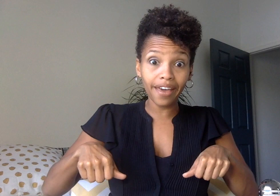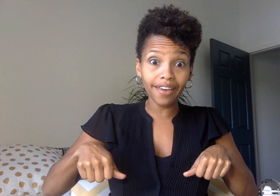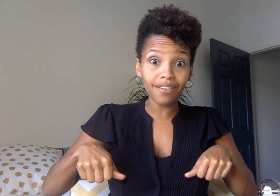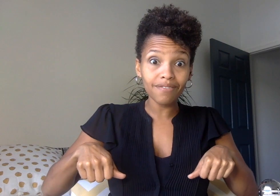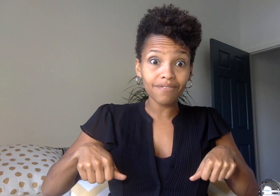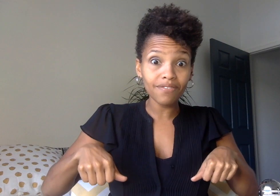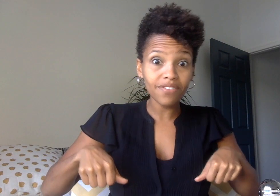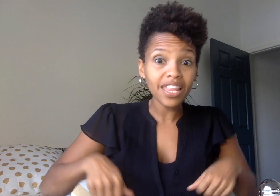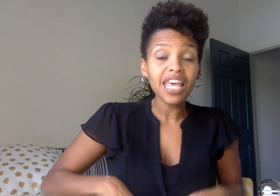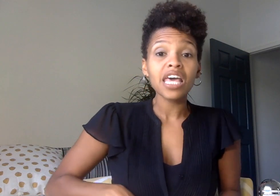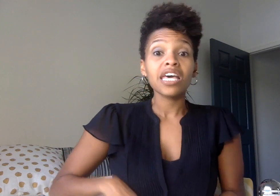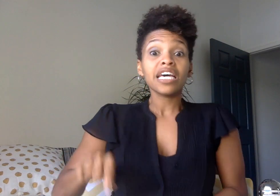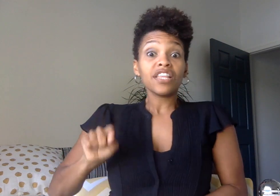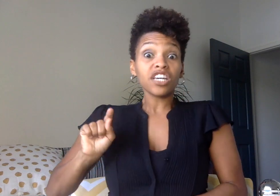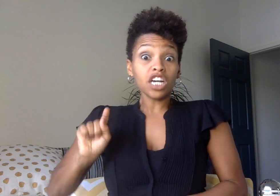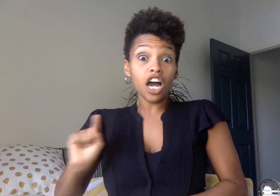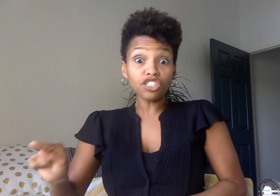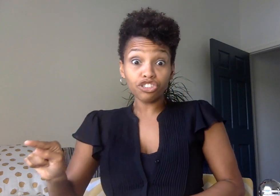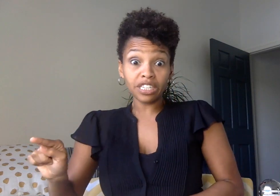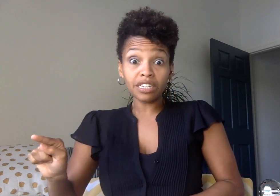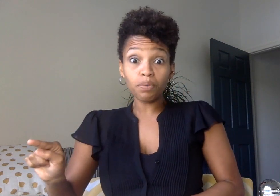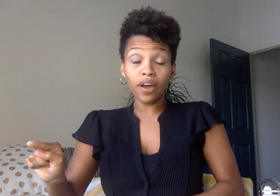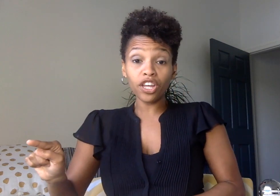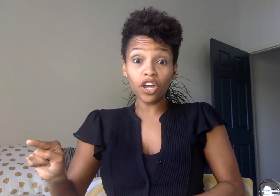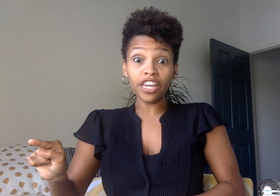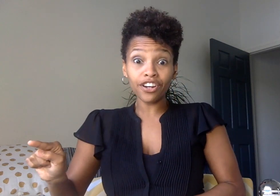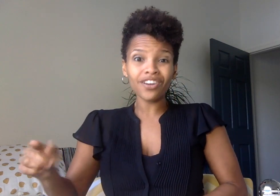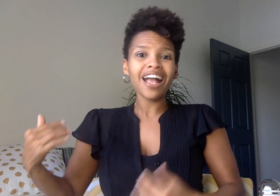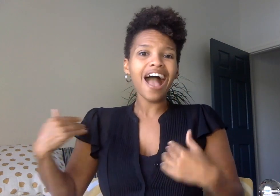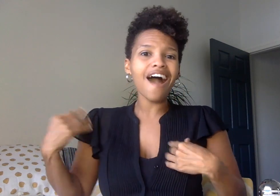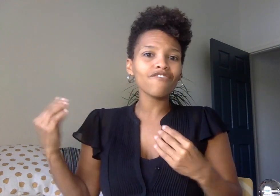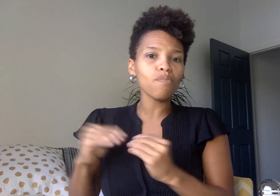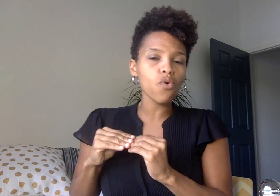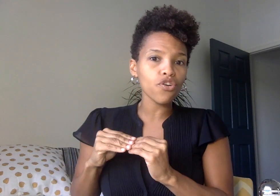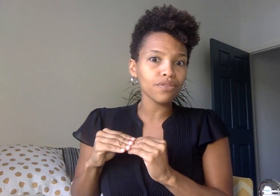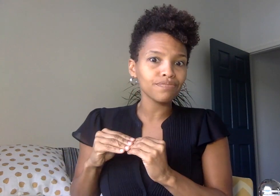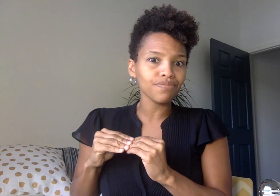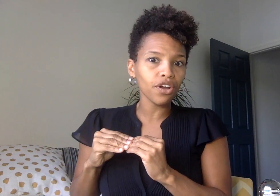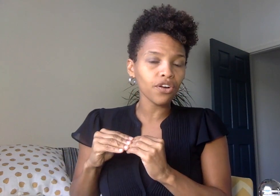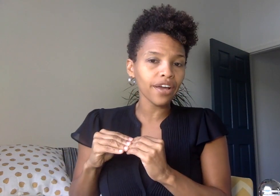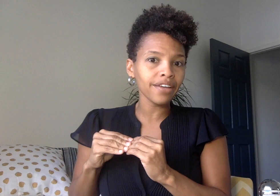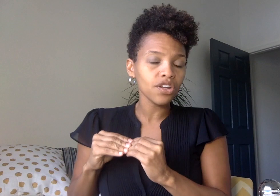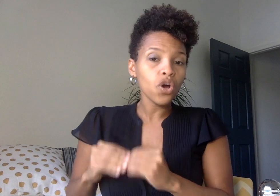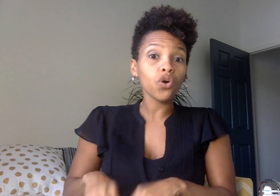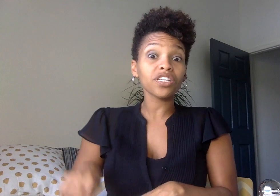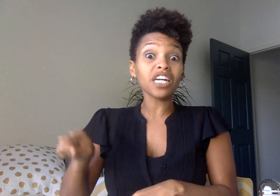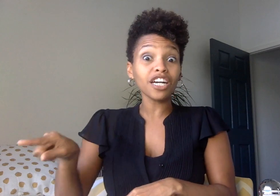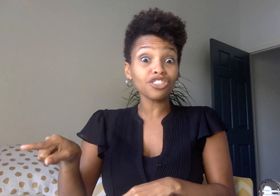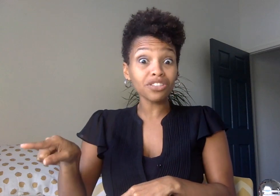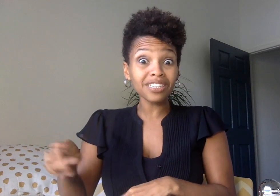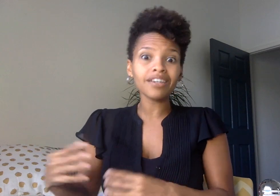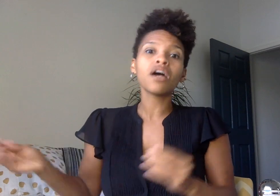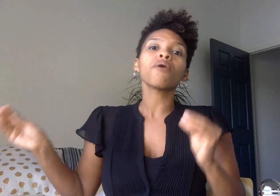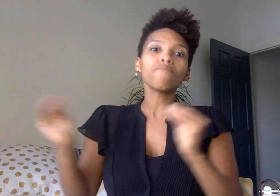Okay, the country pointing here have more. All right, or the country